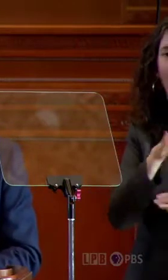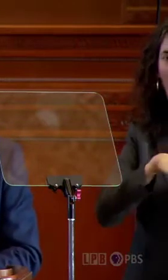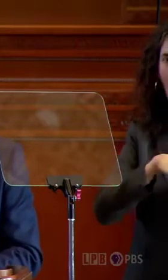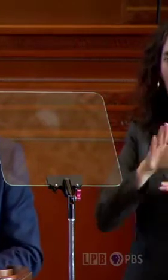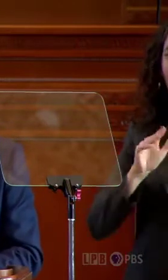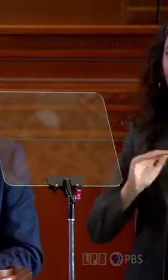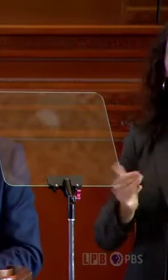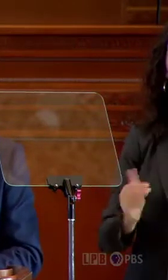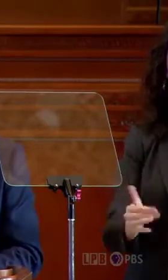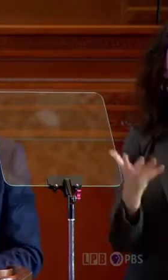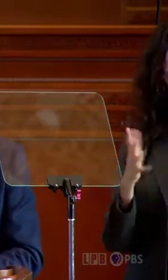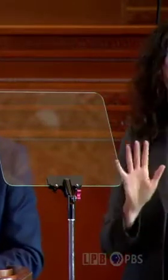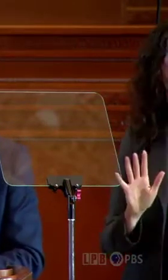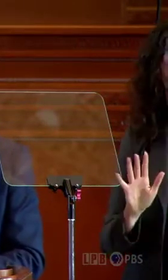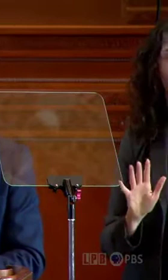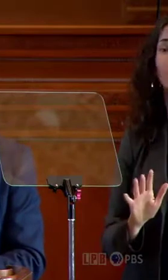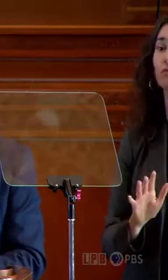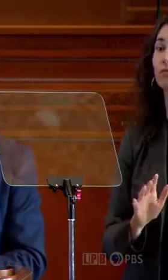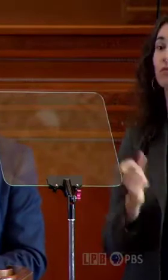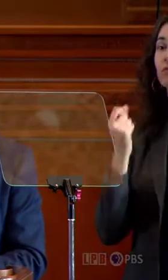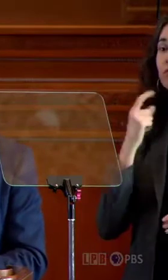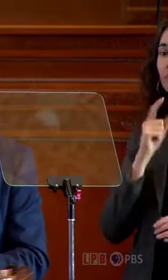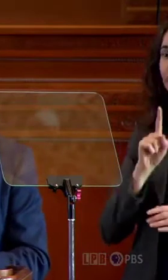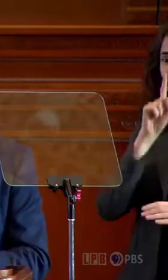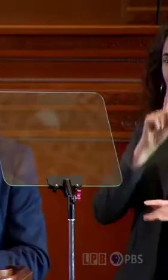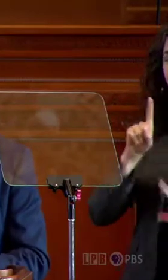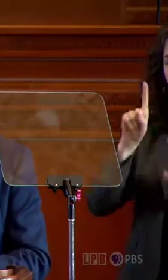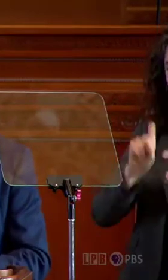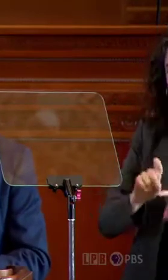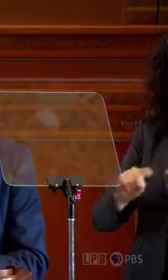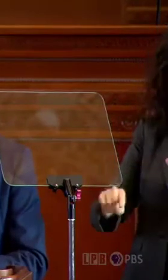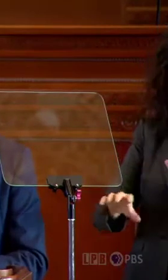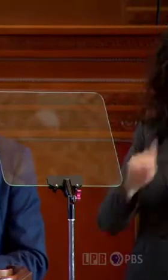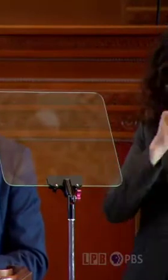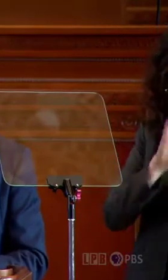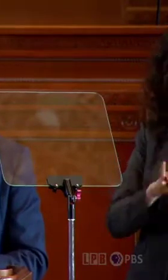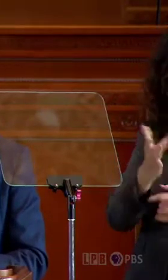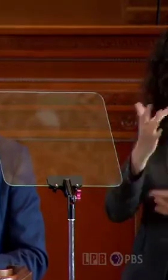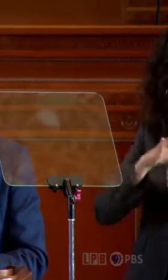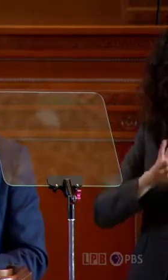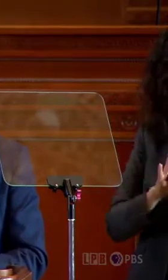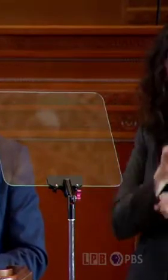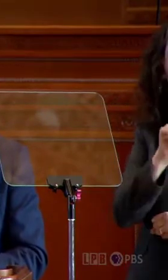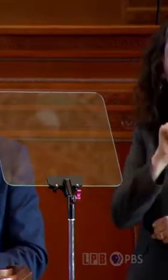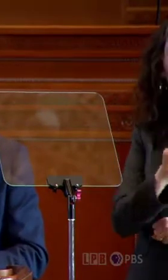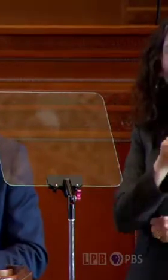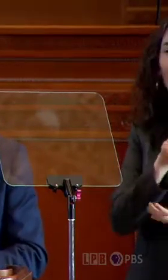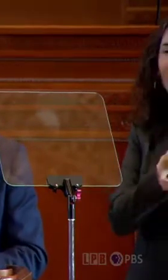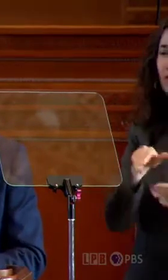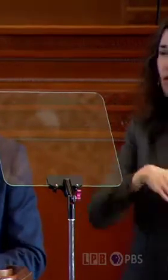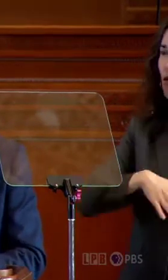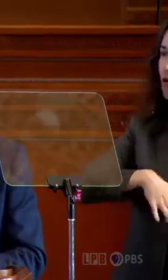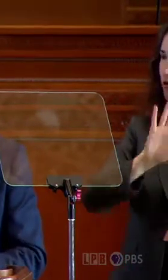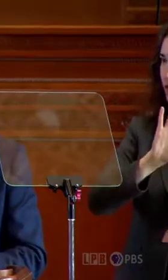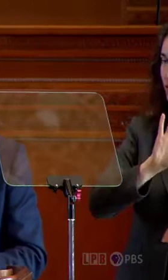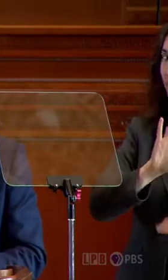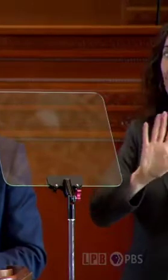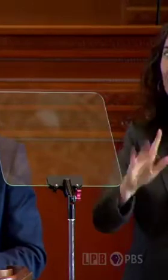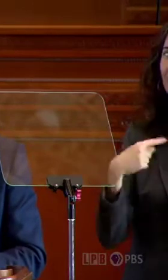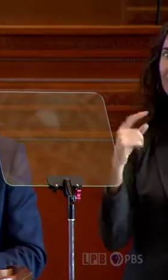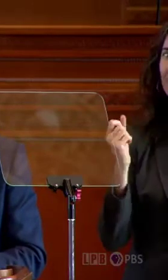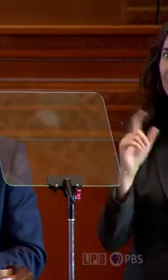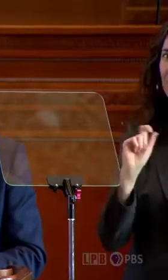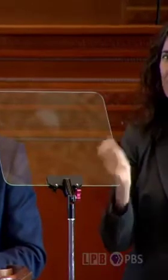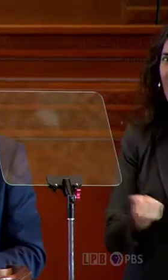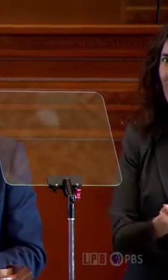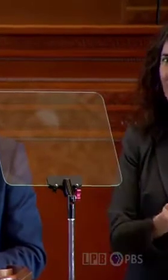died. More than 1.2 million cases have been confirmed. But a lot has changed. We have